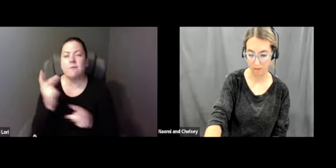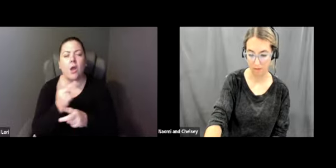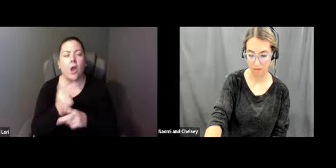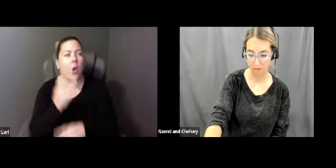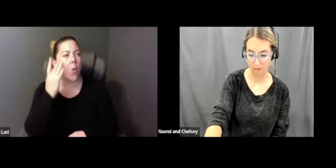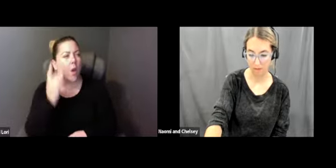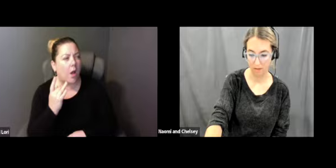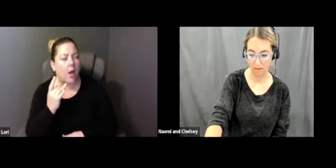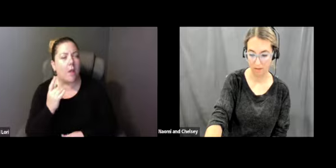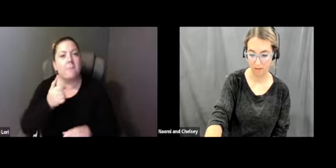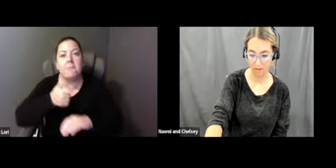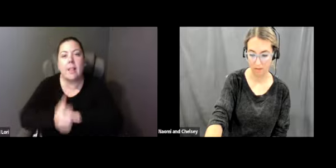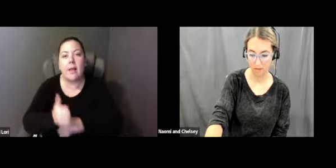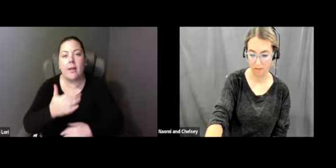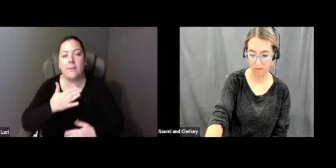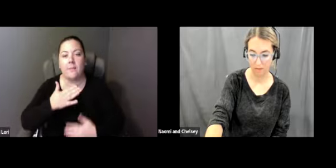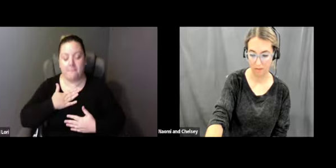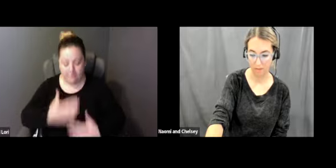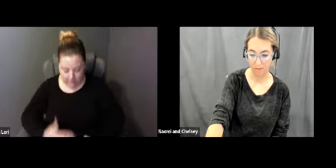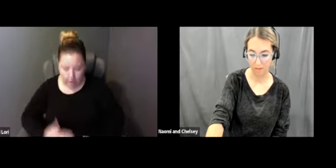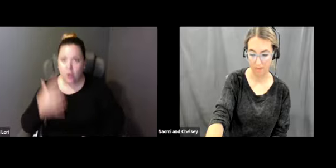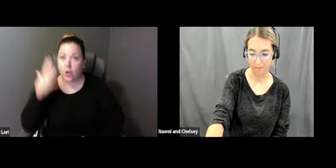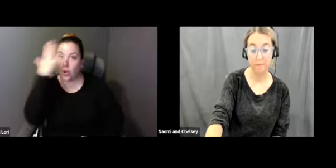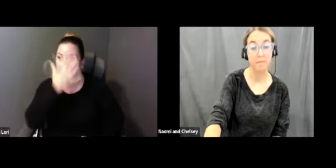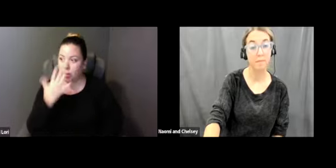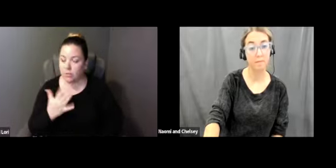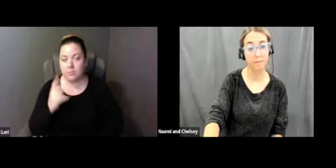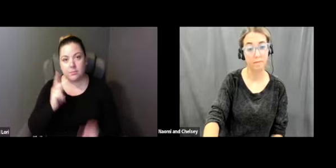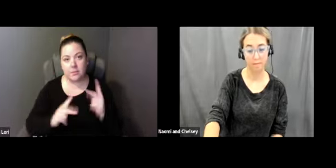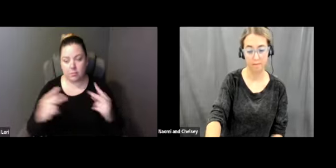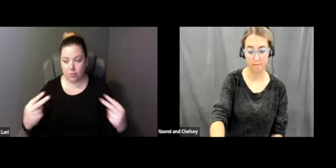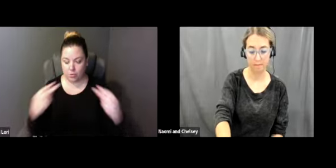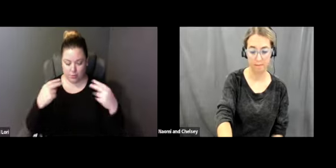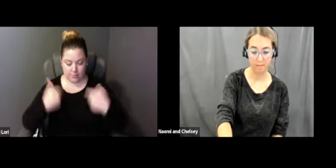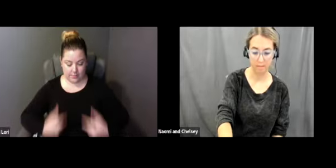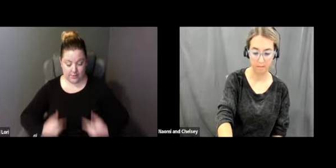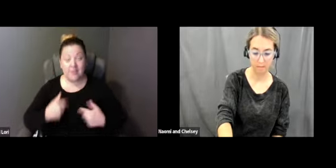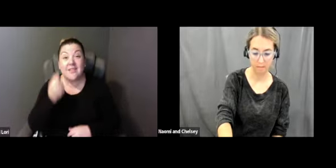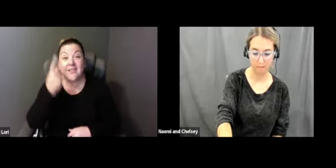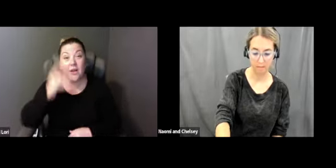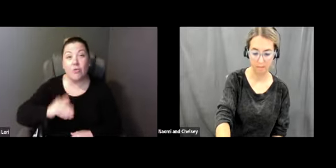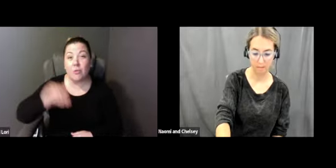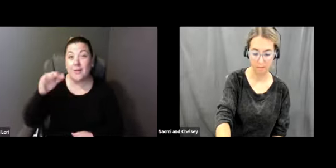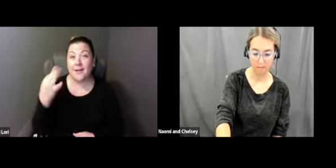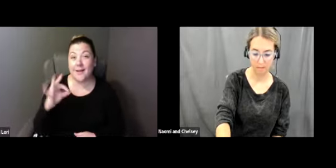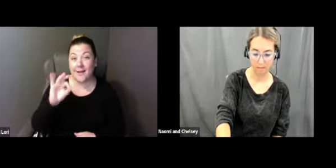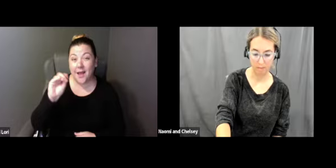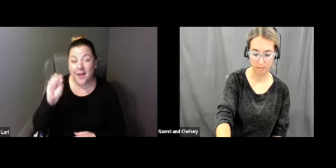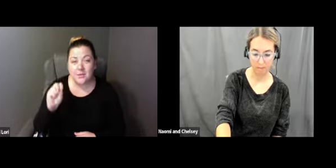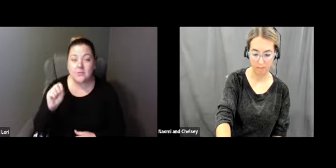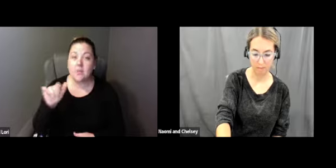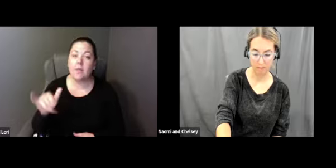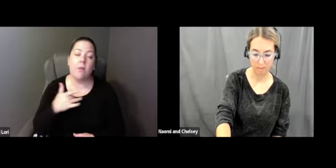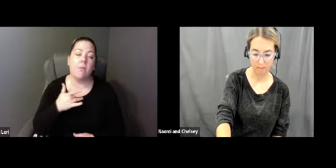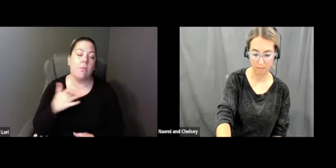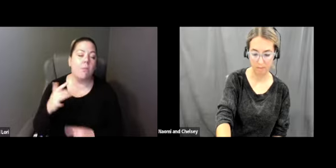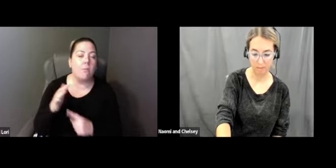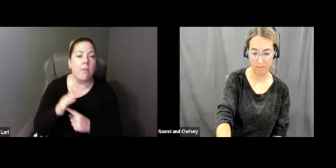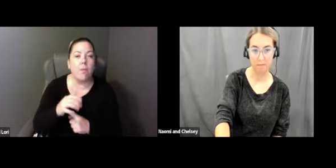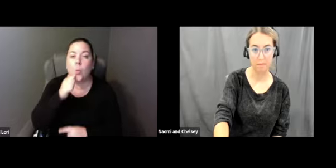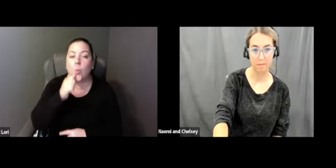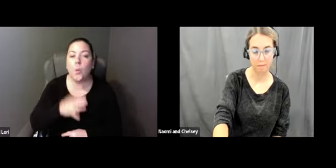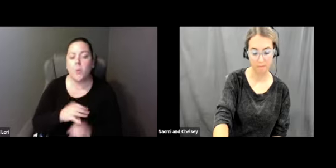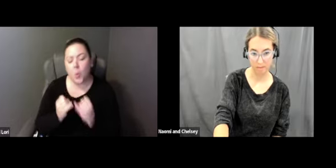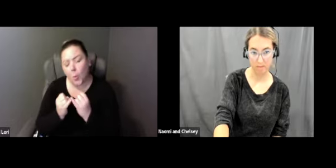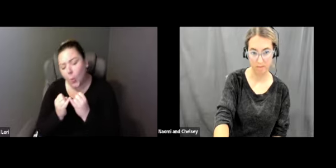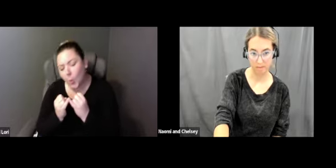my appearance, like how the world was seeing me. I grew up in the 90s where waifs were popular at the time.